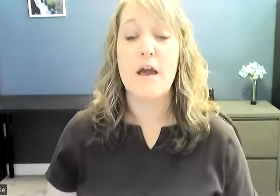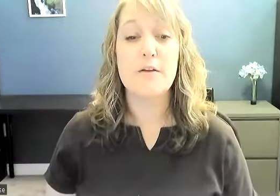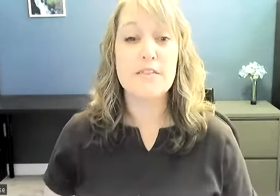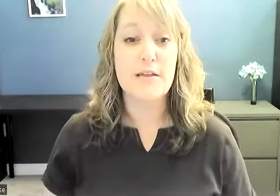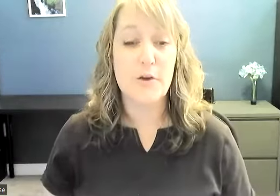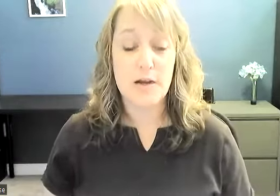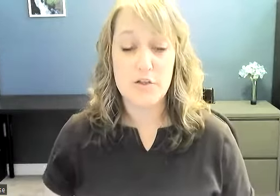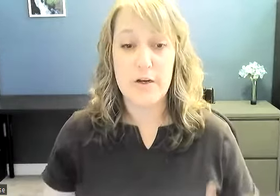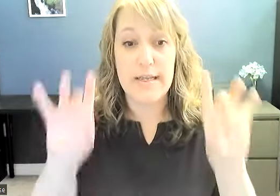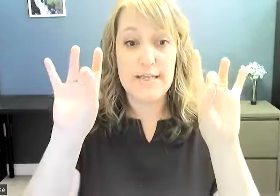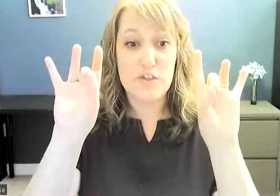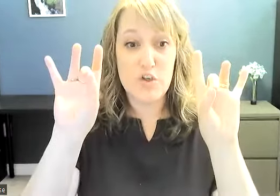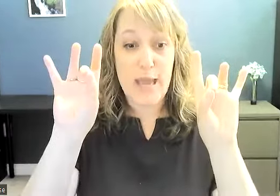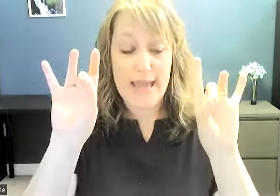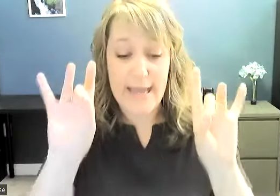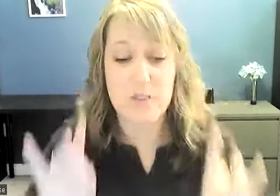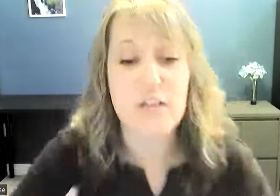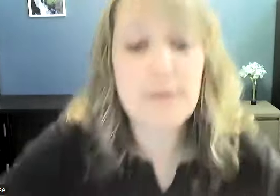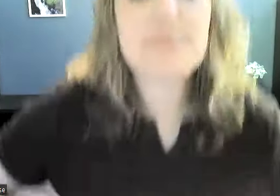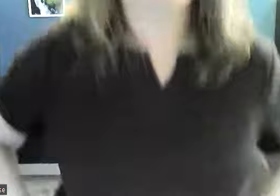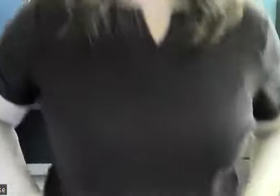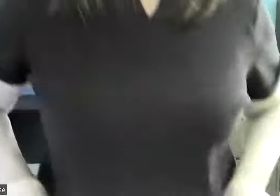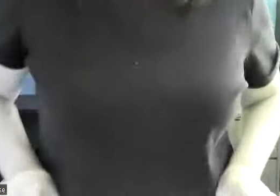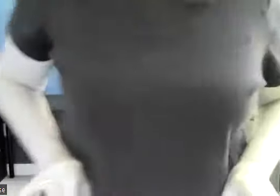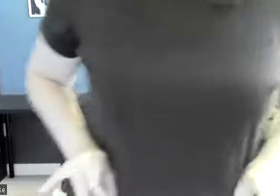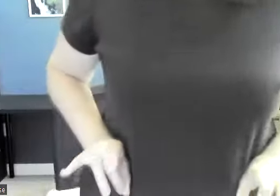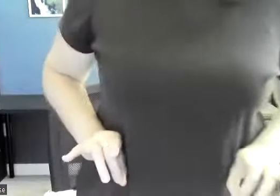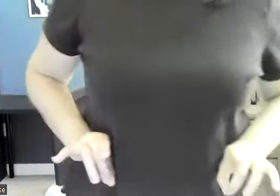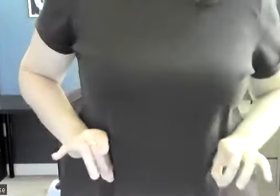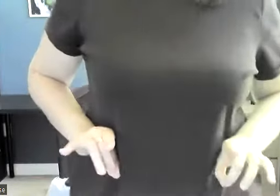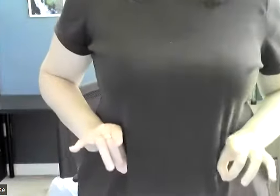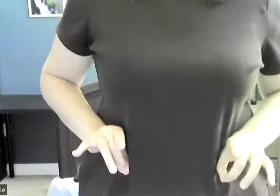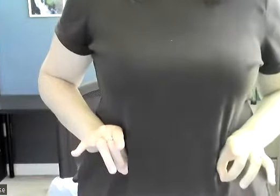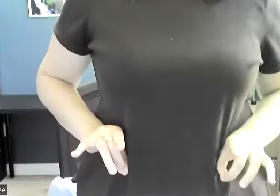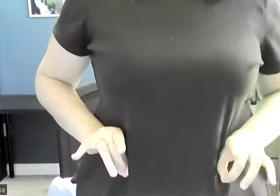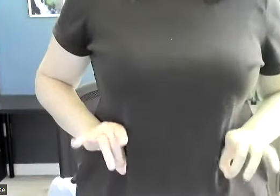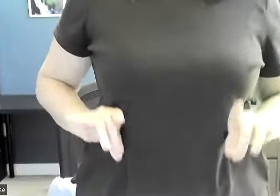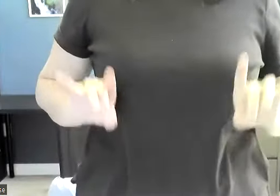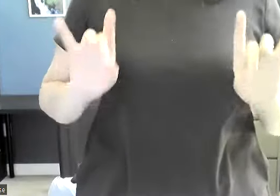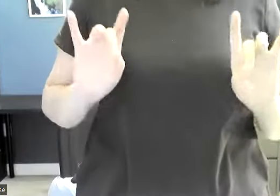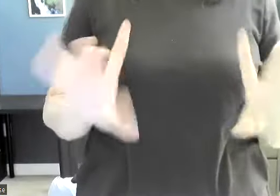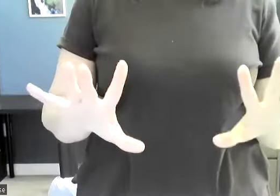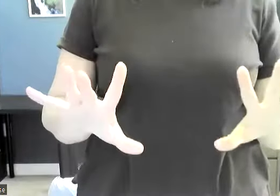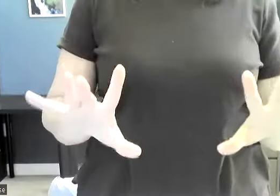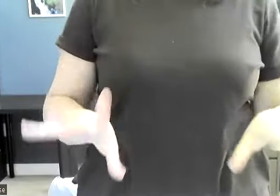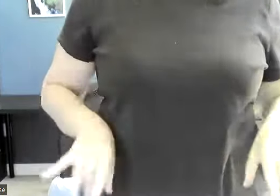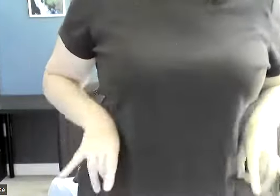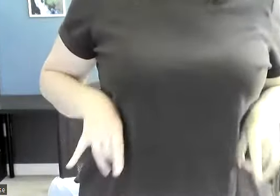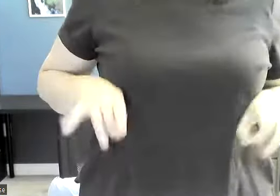other sign for Australia is 2 8 hand shapes, and it starts at your waist, and then you throw it out. So you pick it